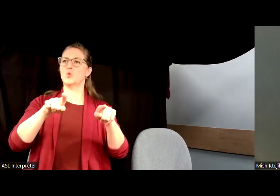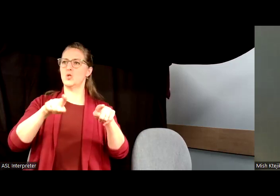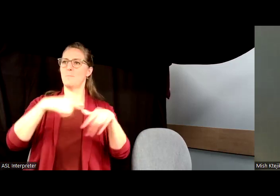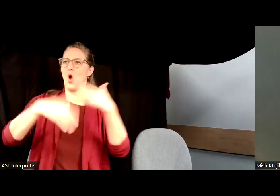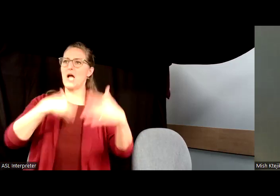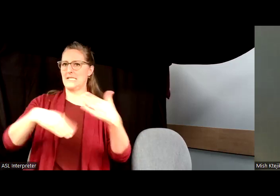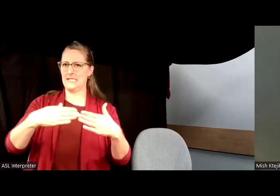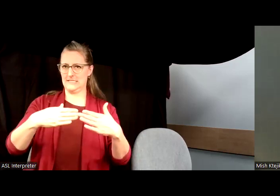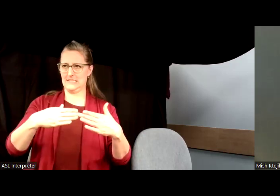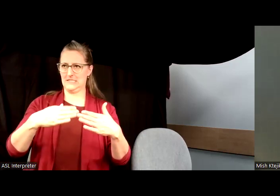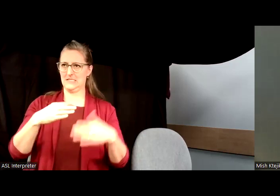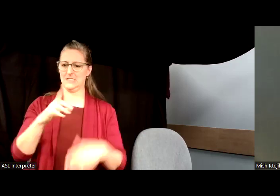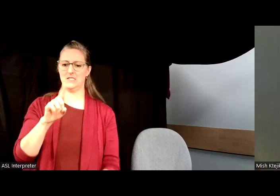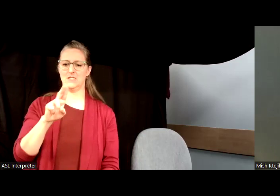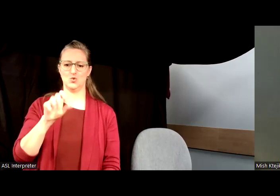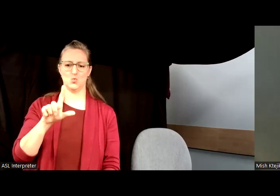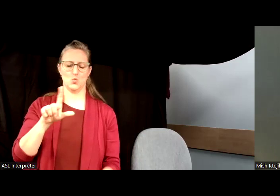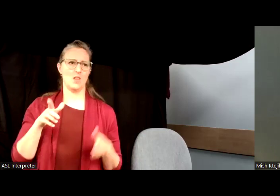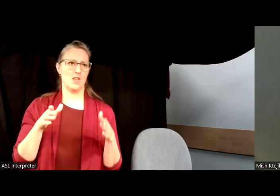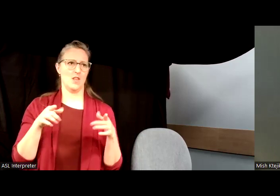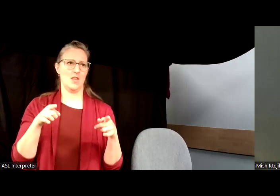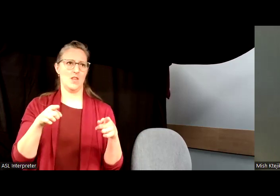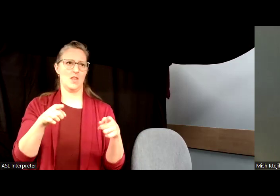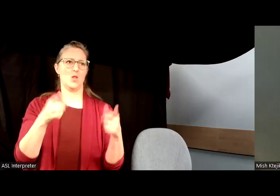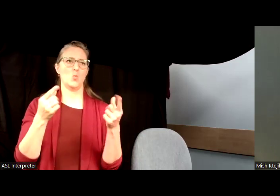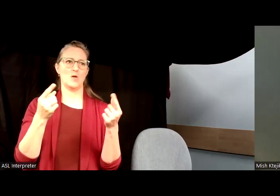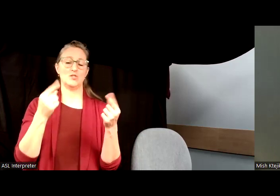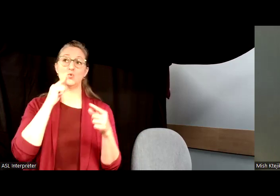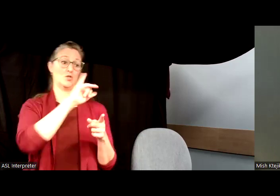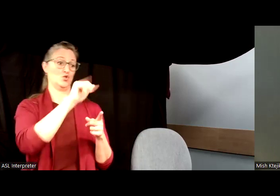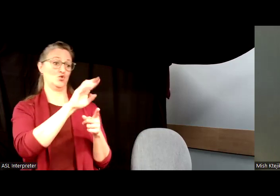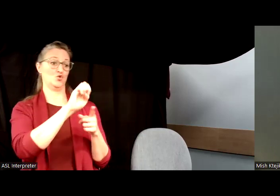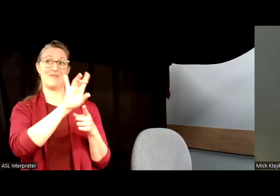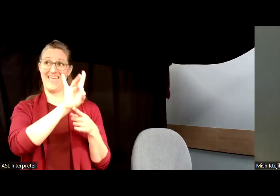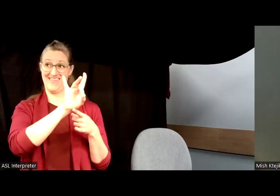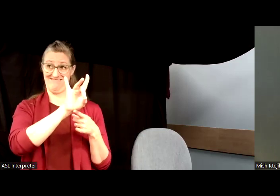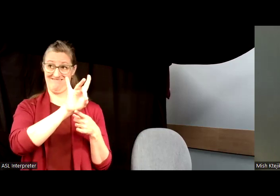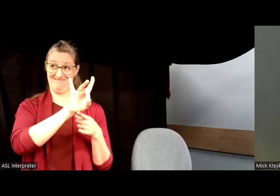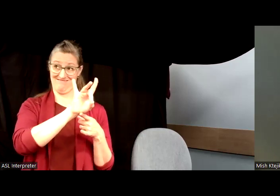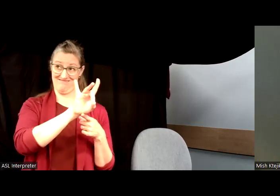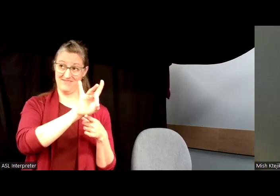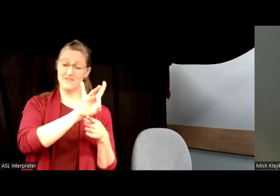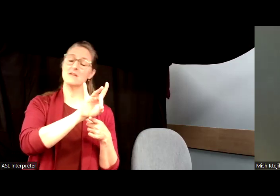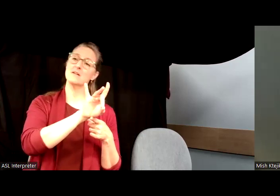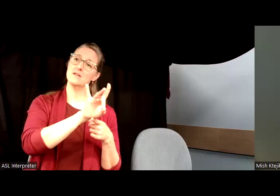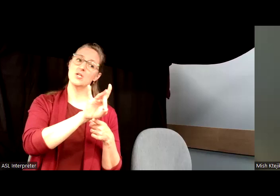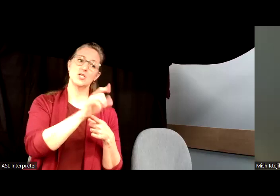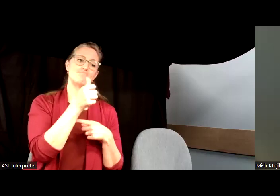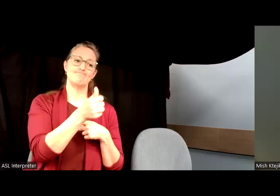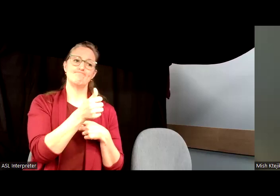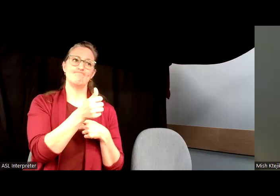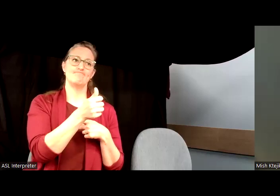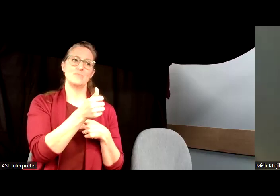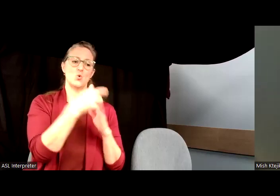It's because what you would be doing is that for June 8th, you would be having